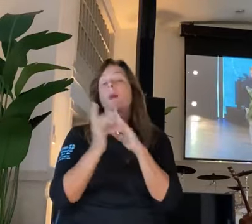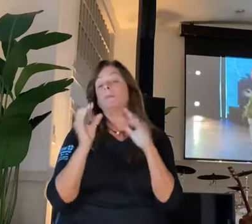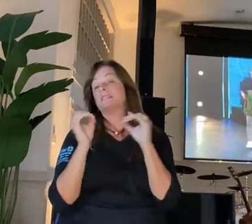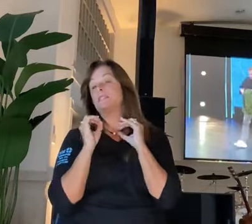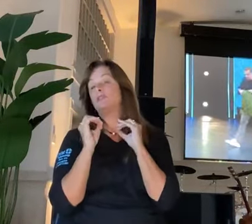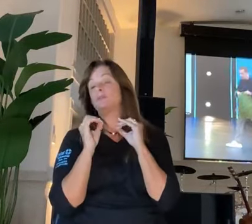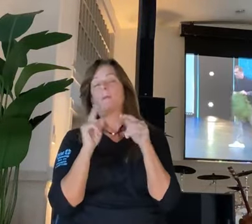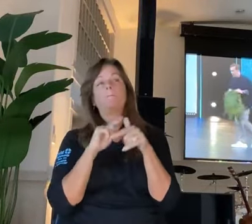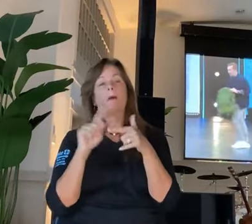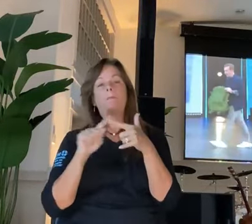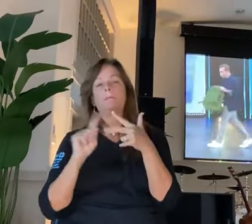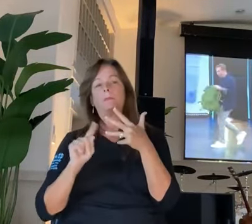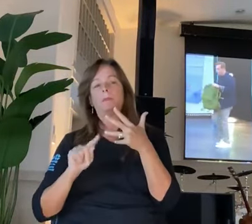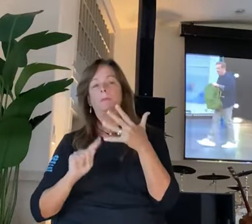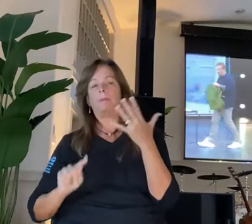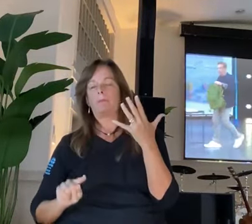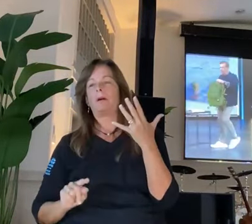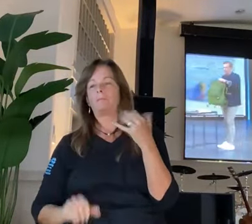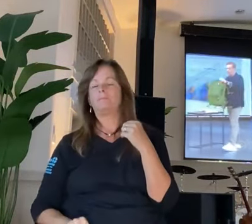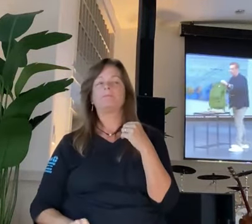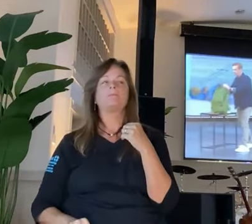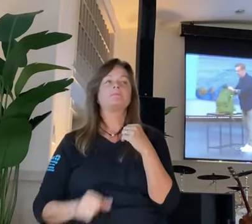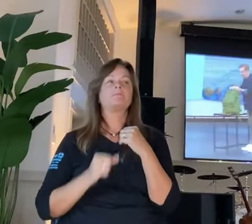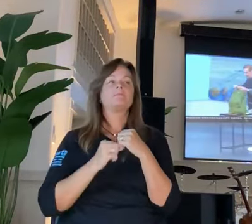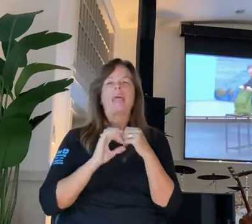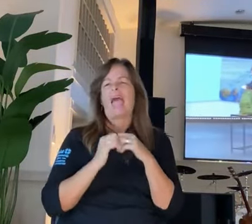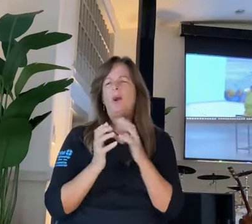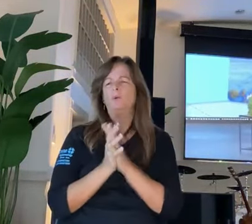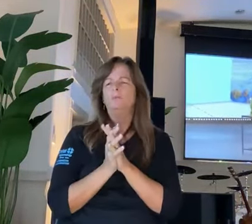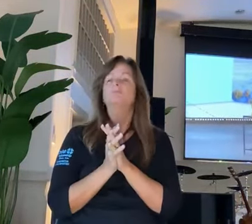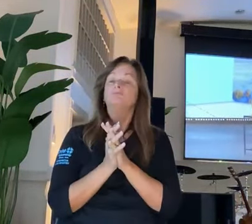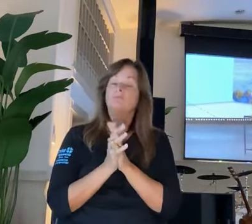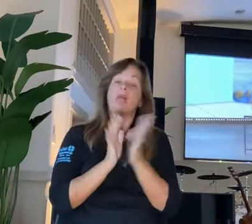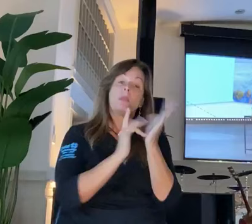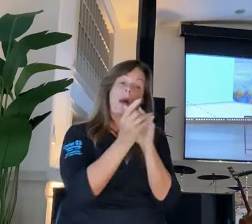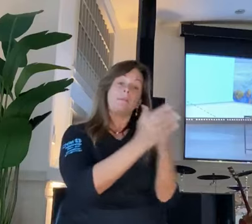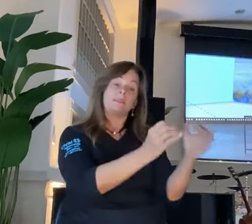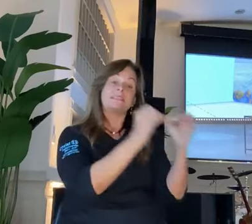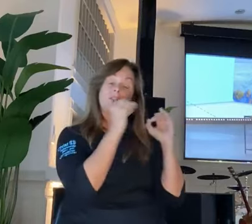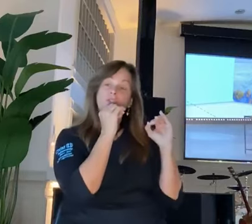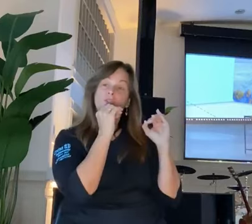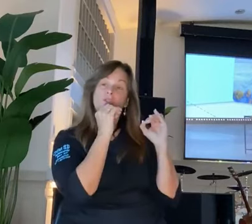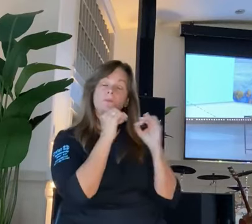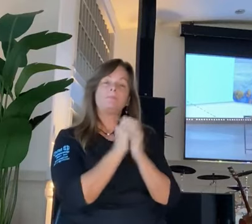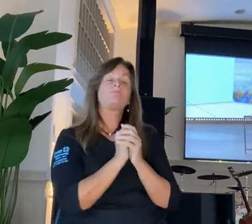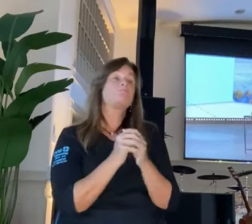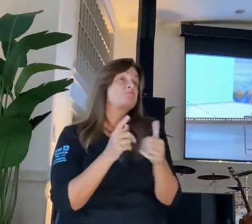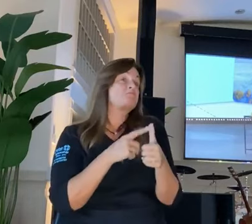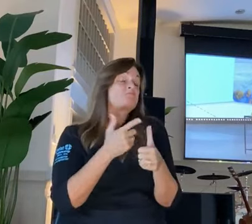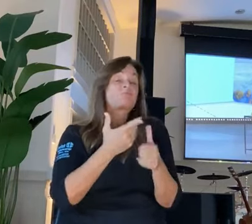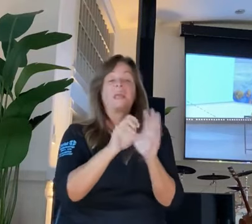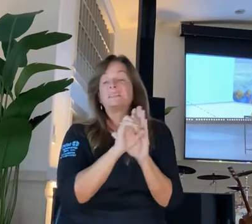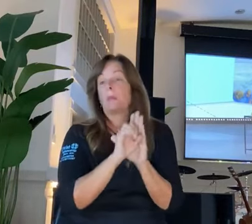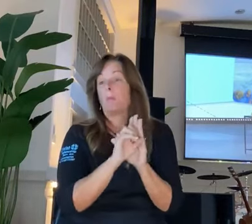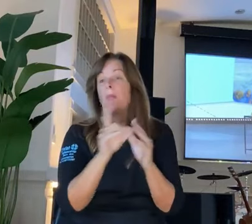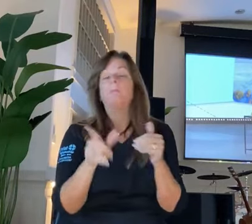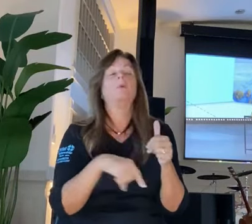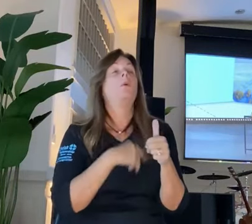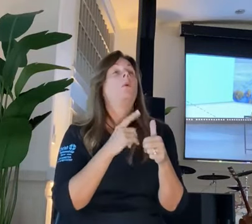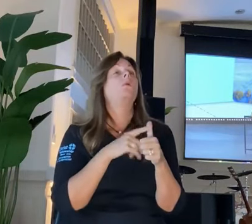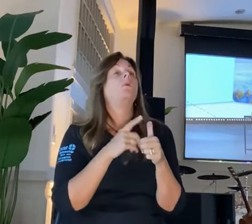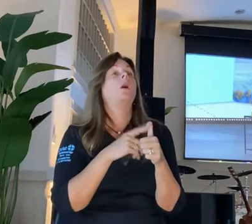Bible of how the Holy Spirit works and wants to work in our life. One of the ways that he likes to work